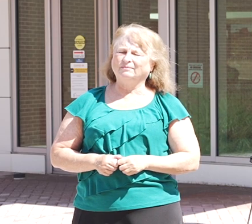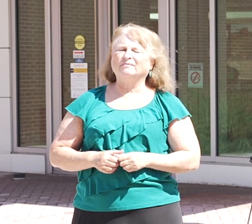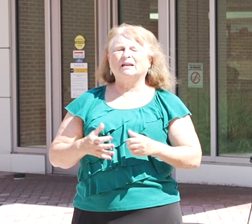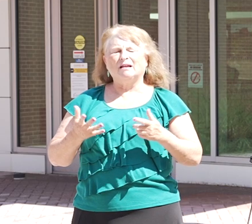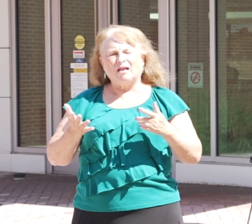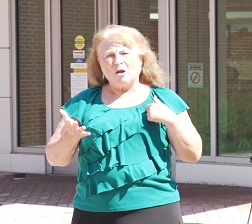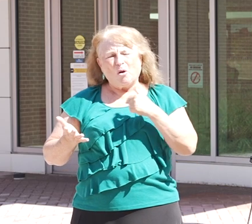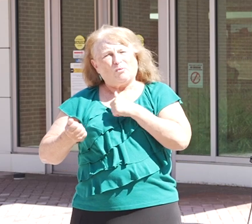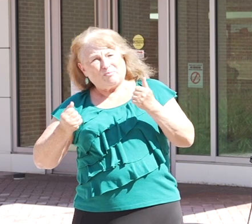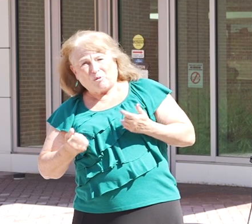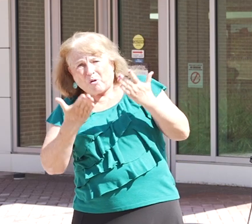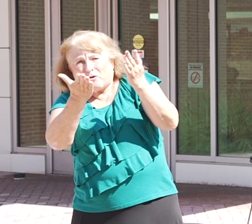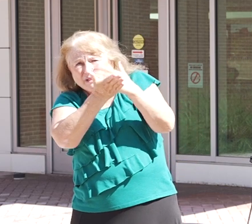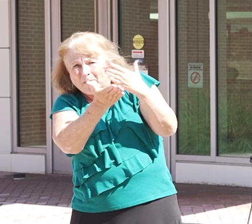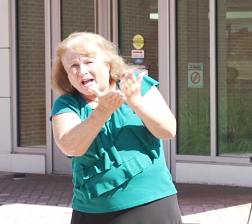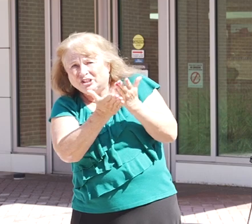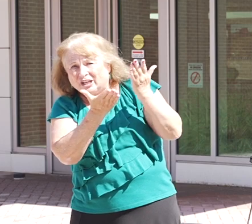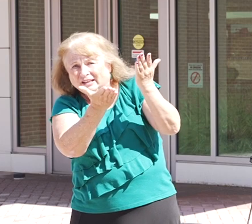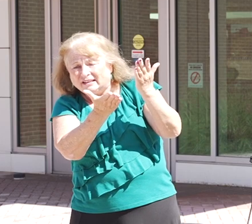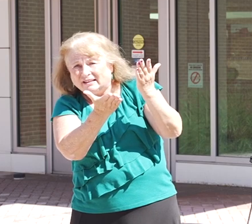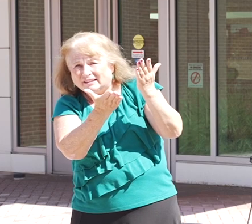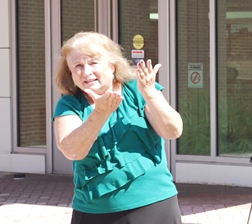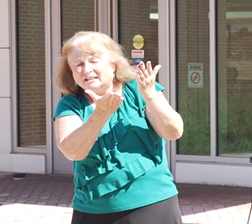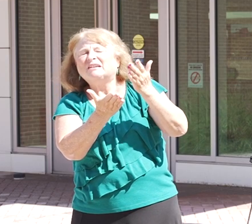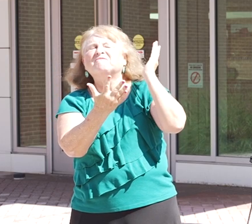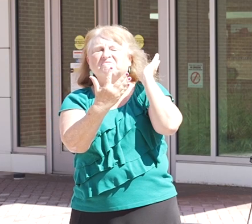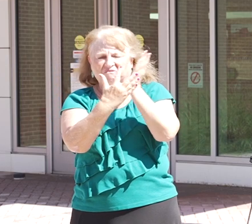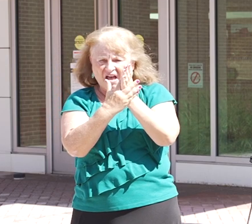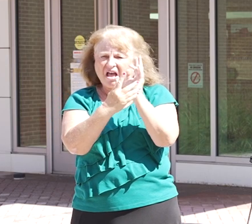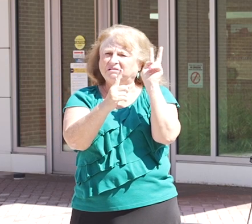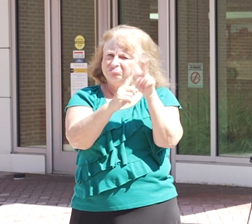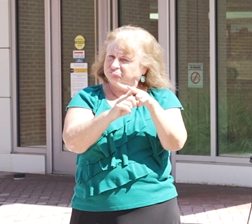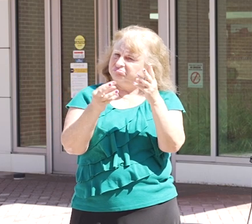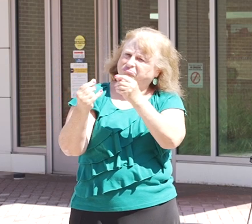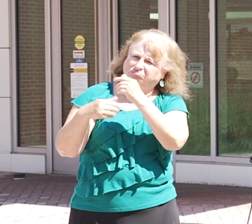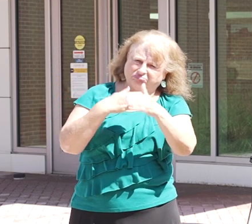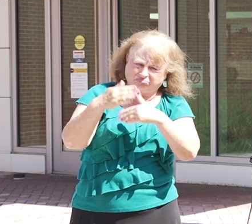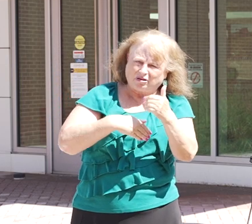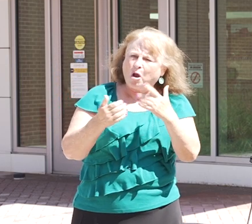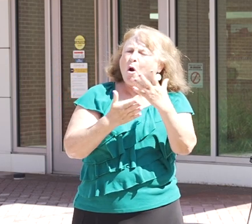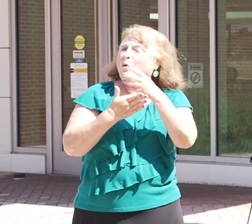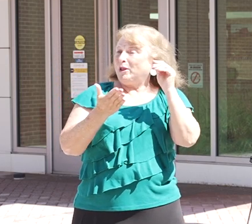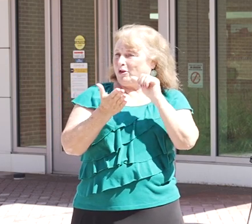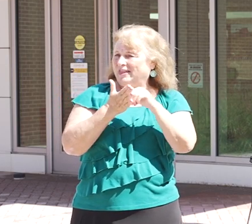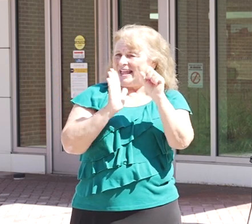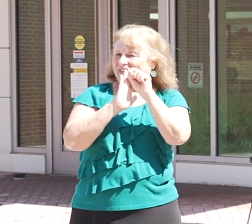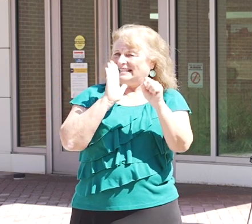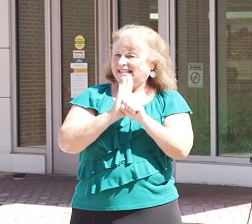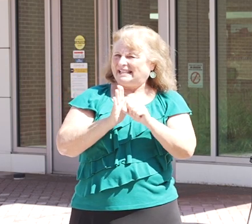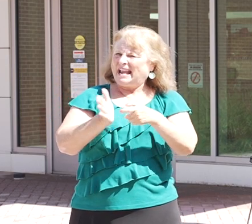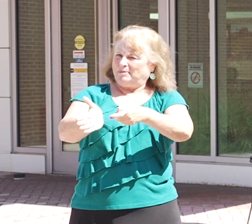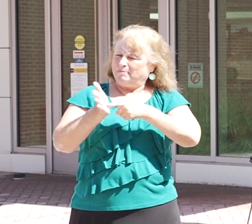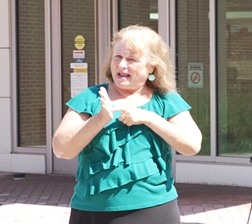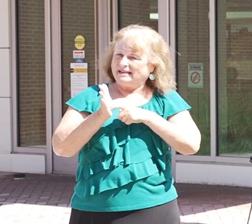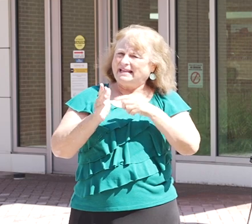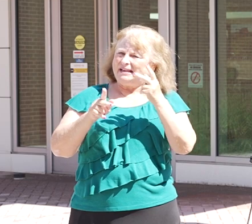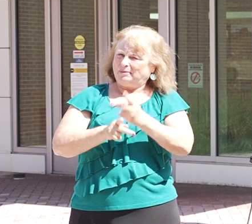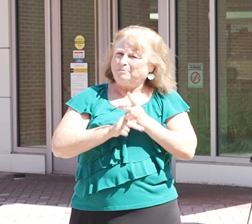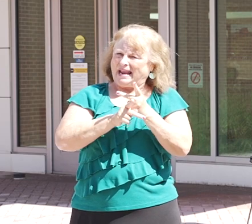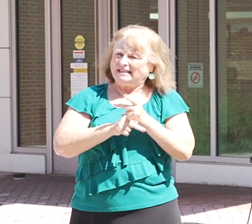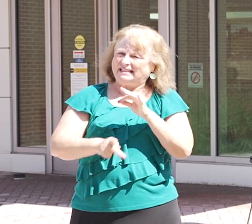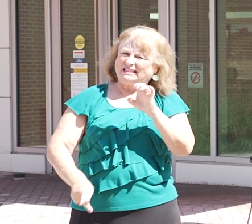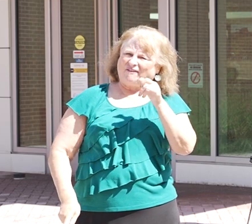After our proposed budget was filed, we learned that the state-mandated maintenance of